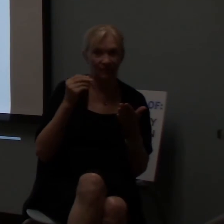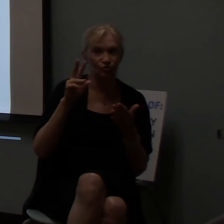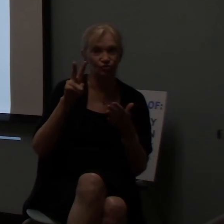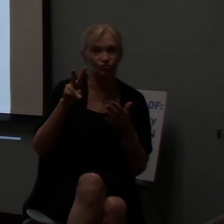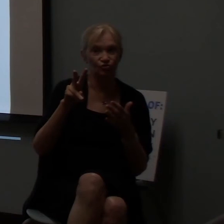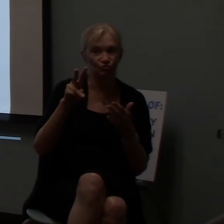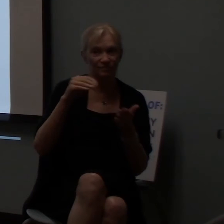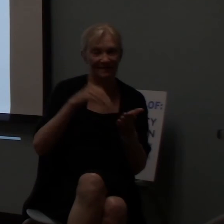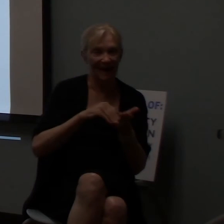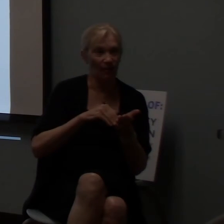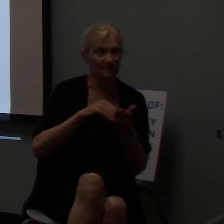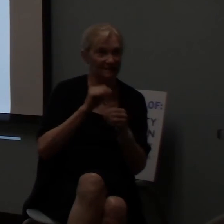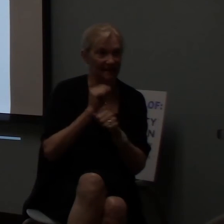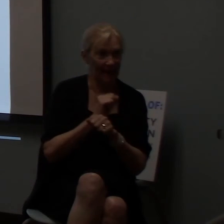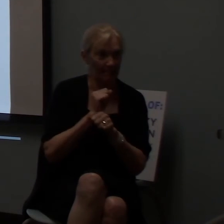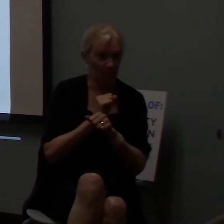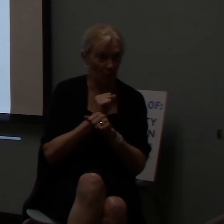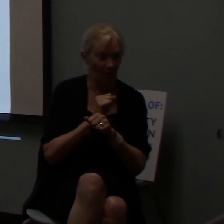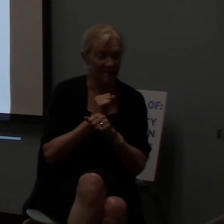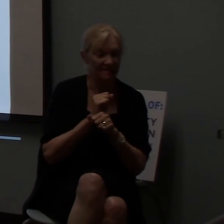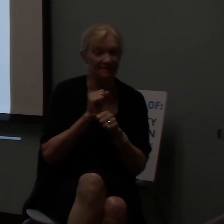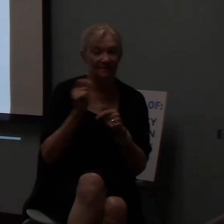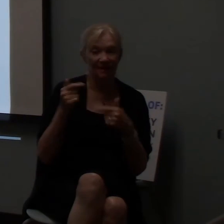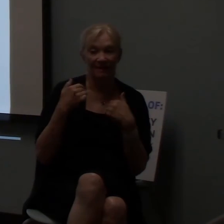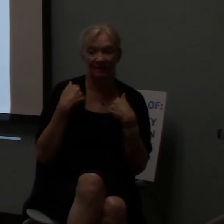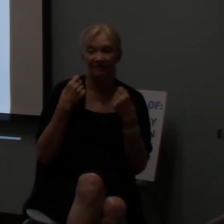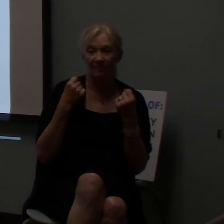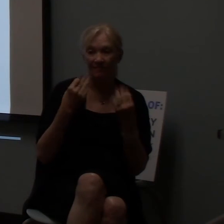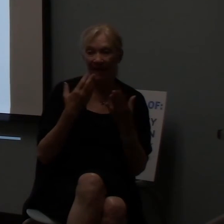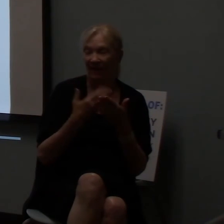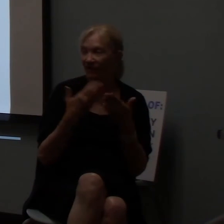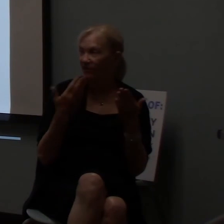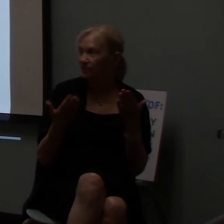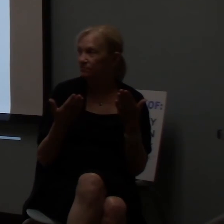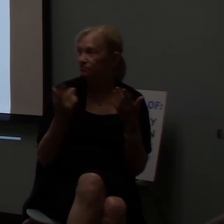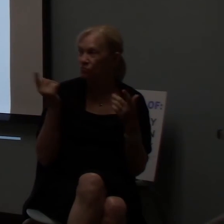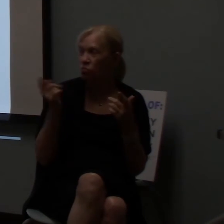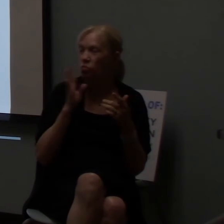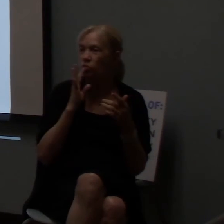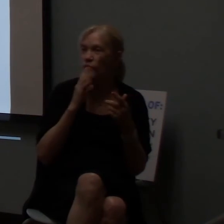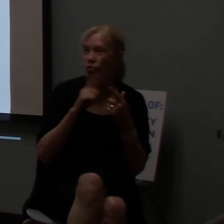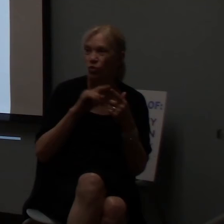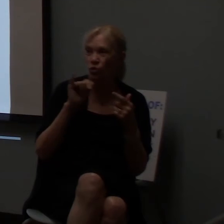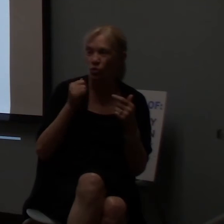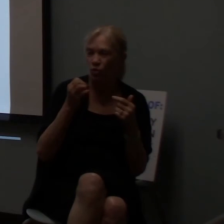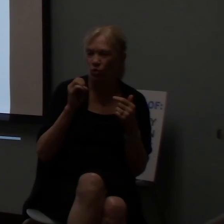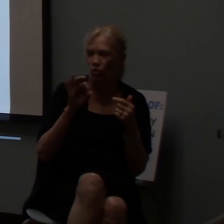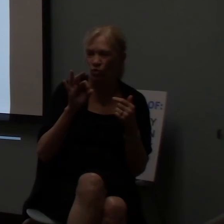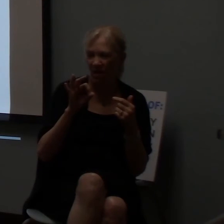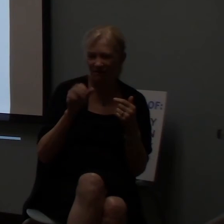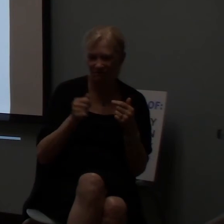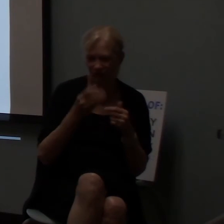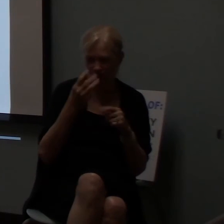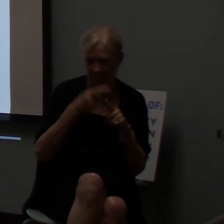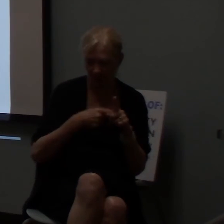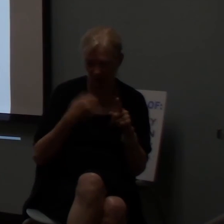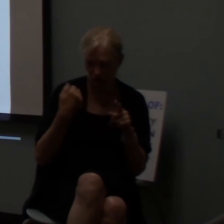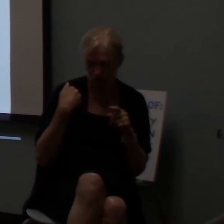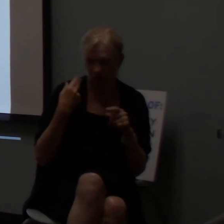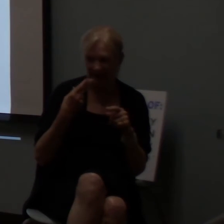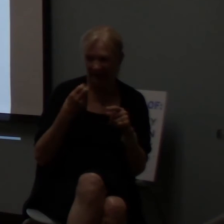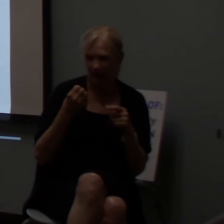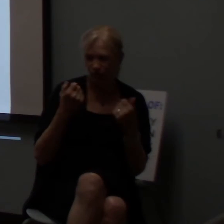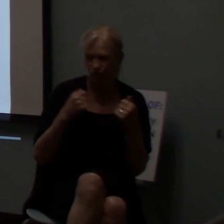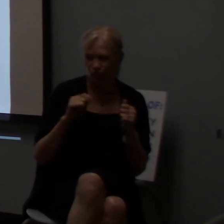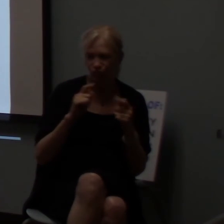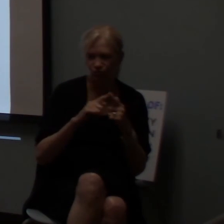with. They have a lot of things on their plate. I was talking to Jeff Cahoon a couple months ago, and he was trying to